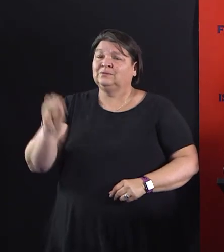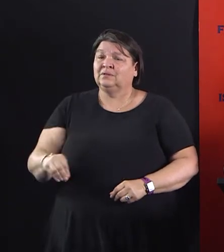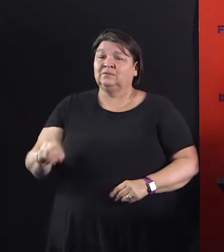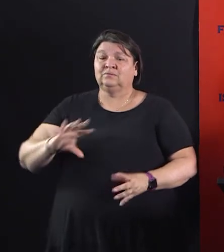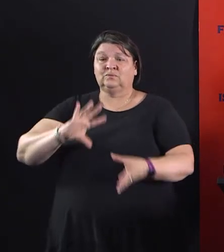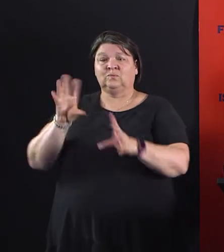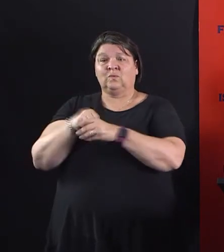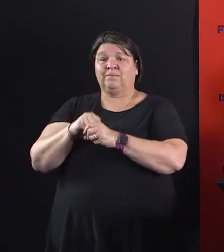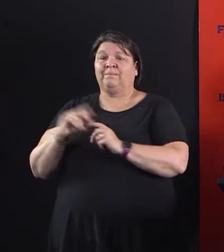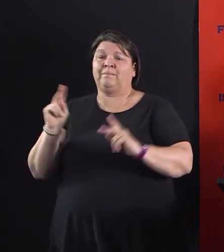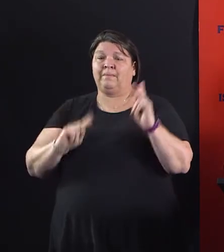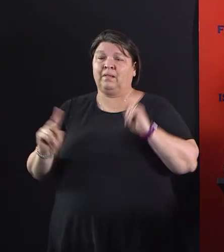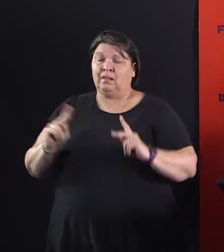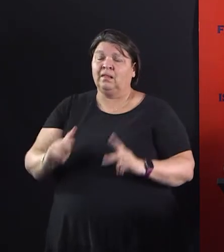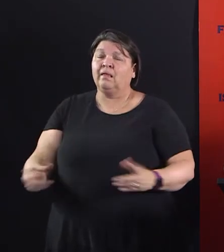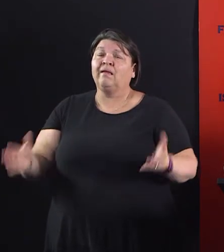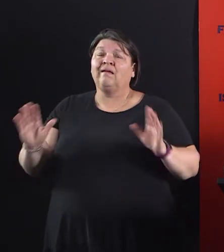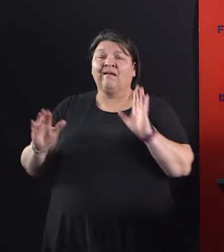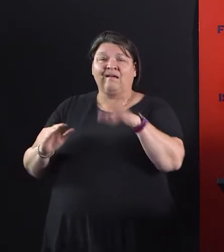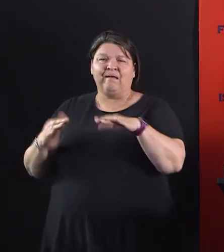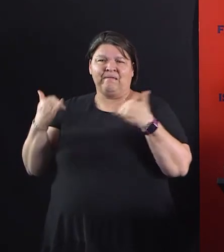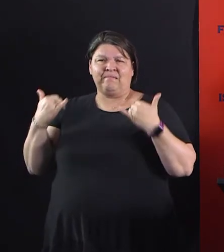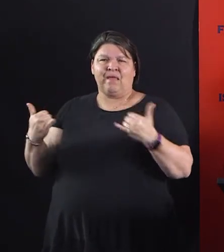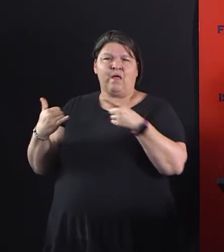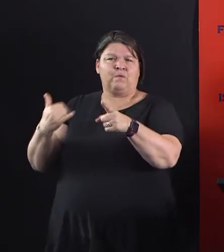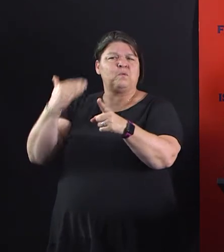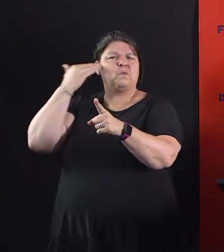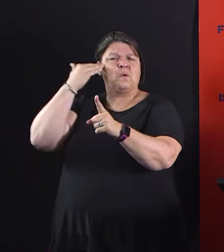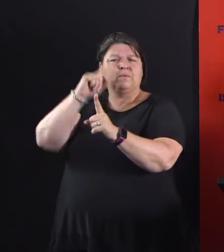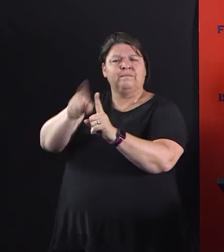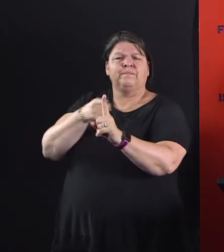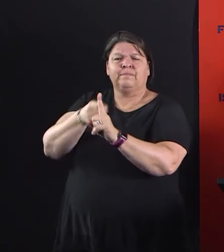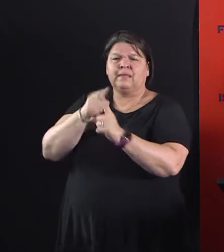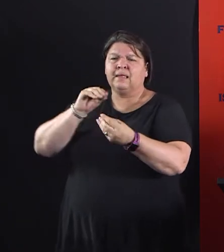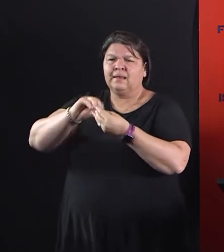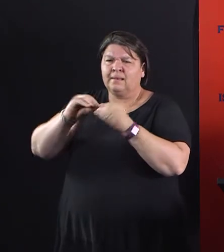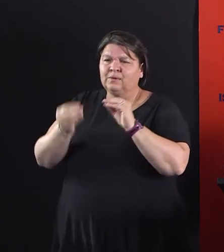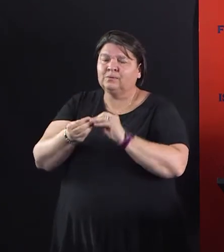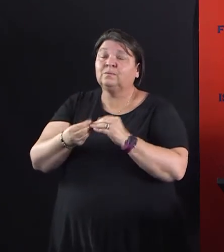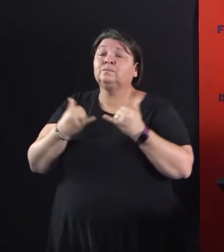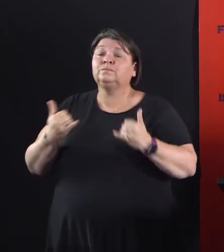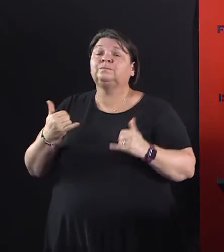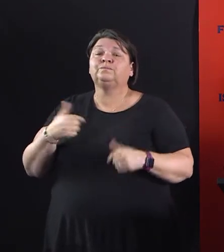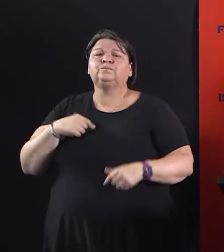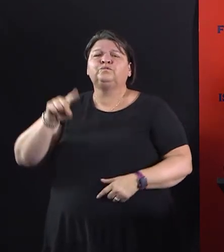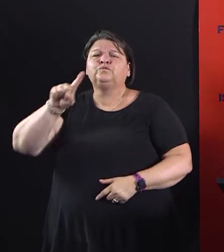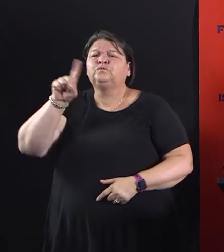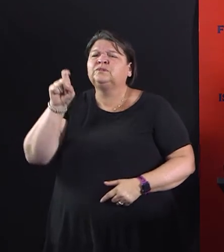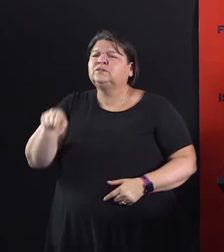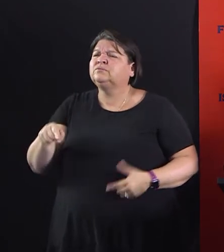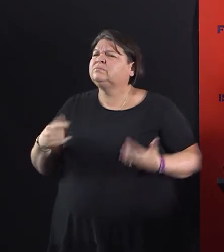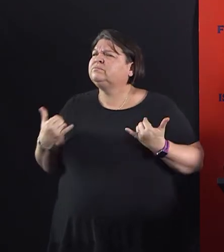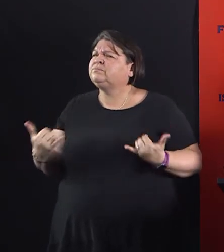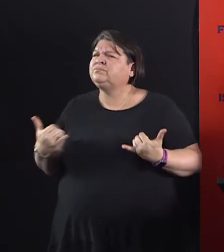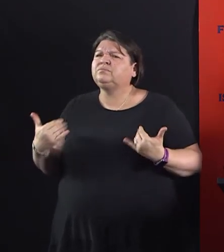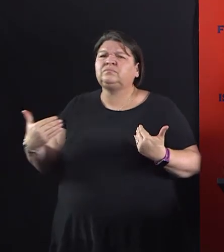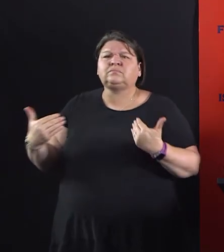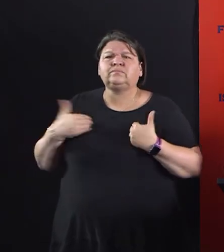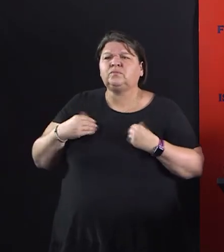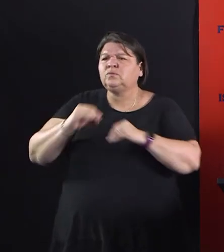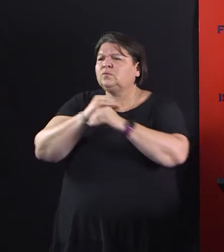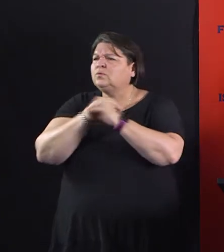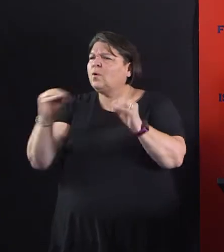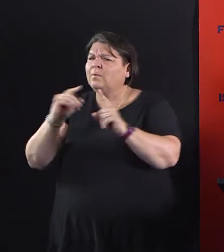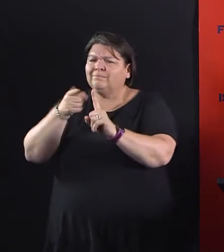a few questions. First question that was submitted is that I currently have no primary health care provider. What do I do